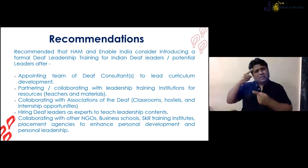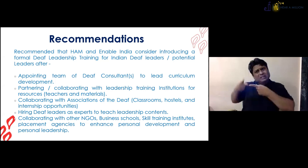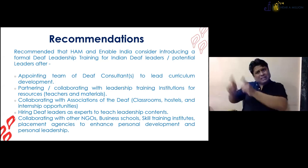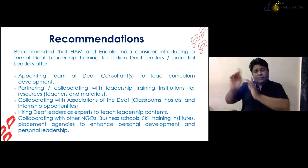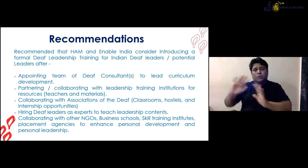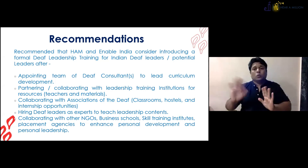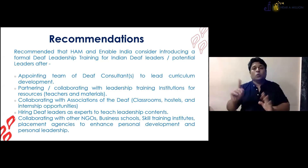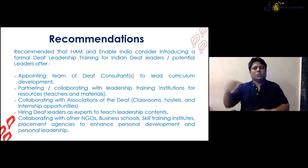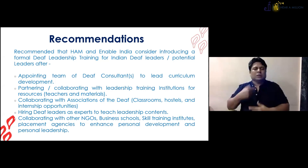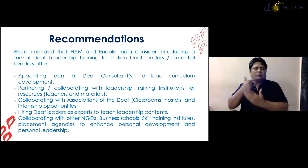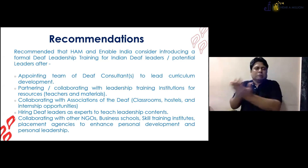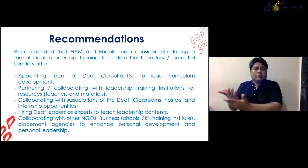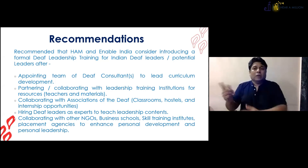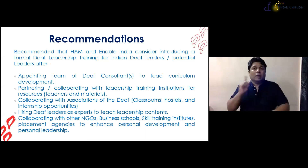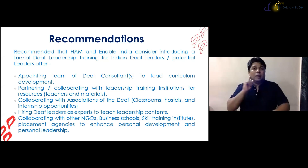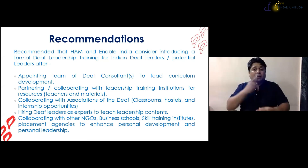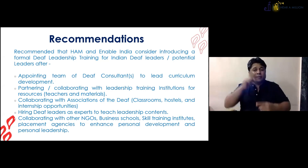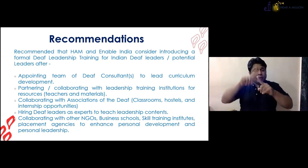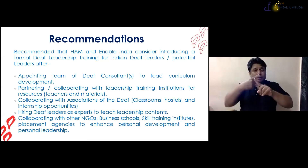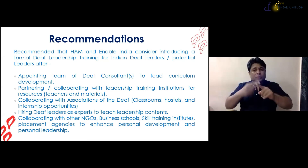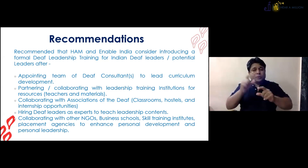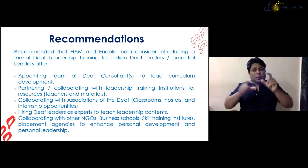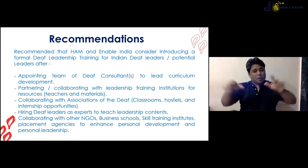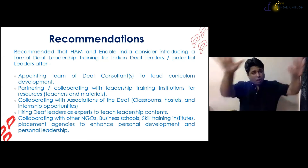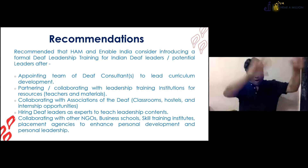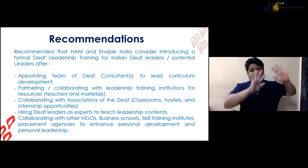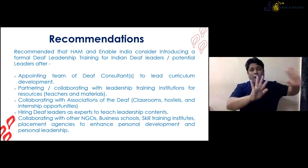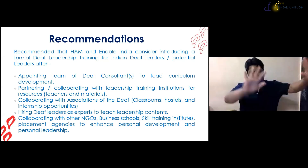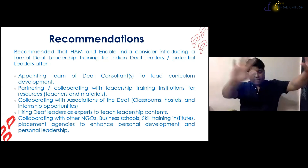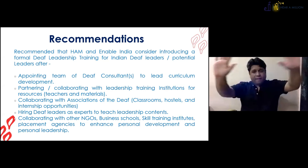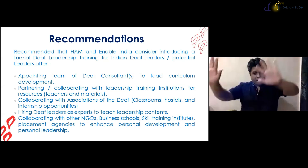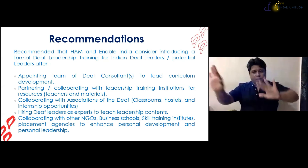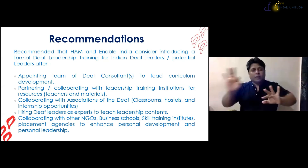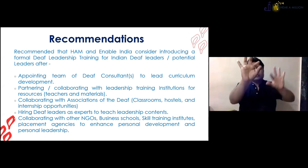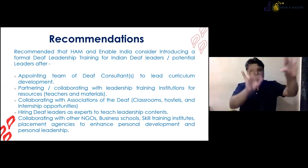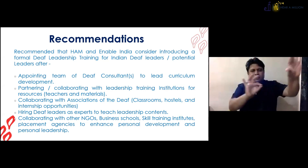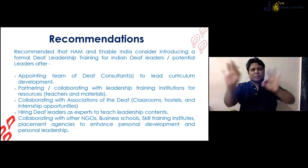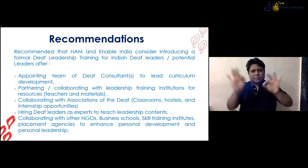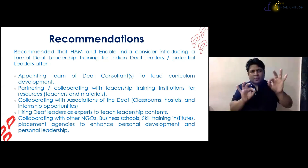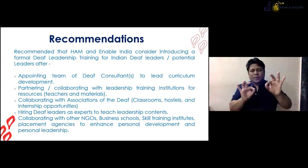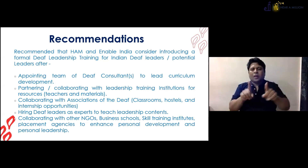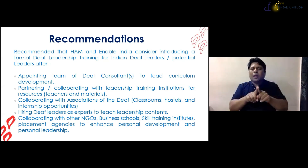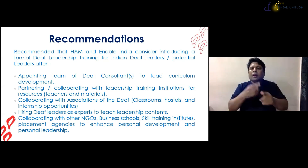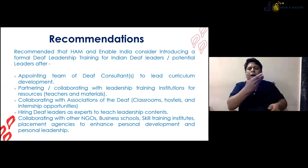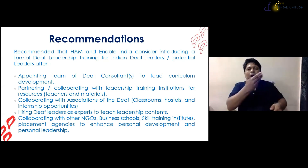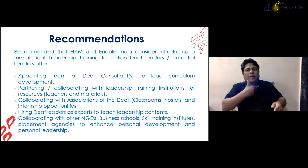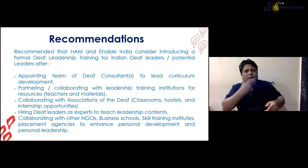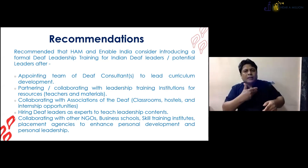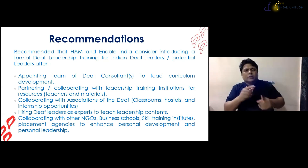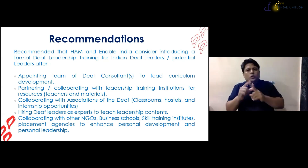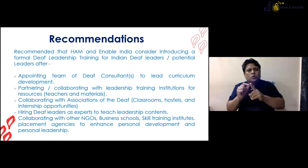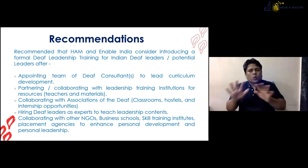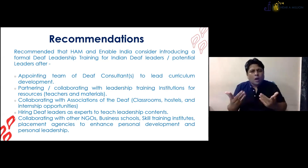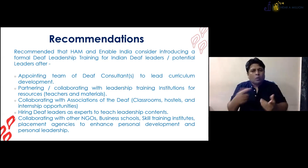do it, what recommendations. So we need to have deaf consultants, deaf experts to come